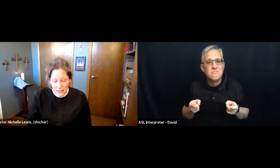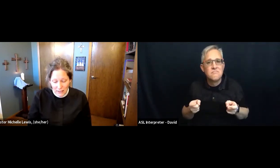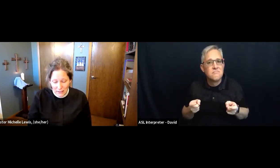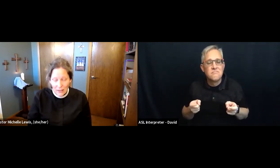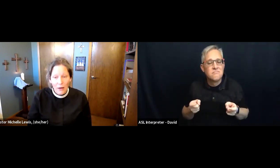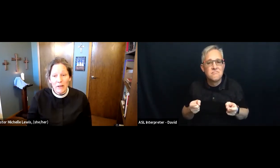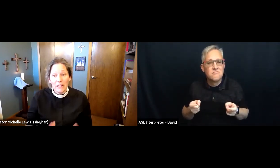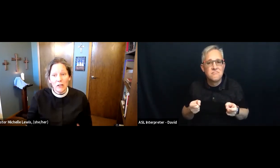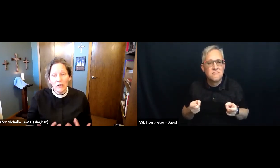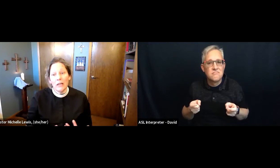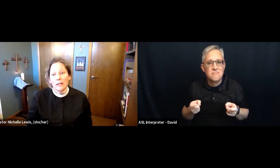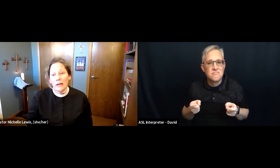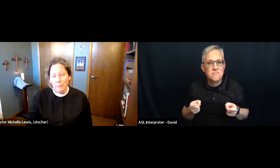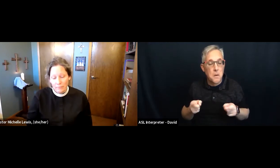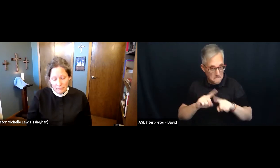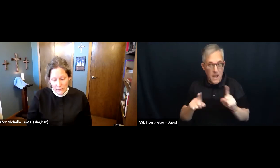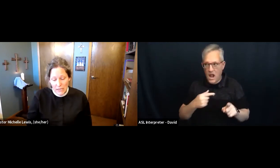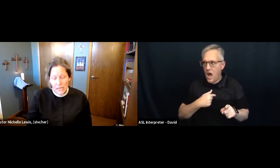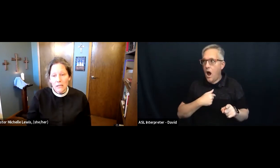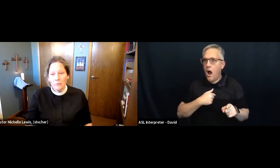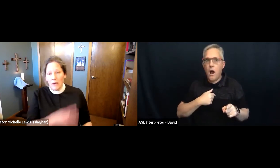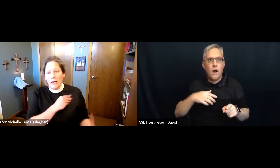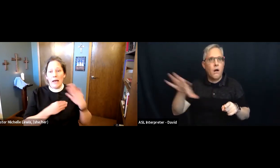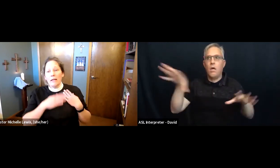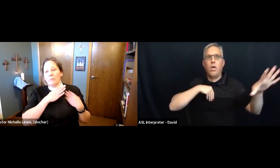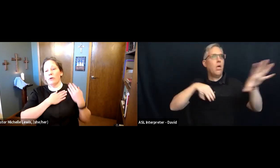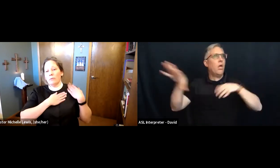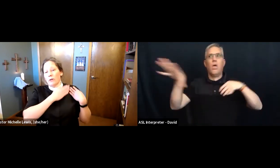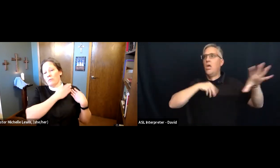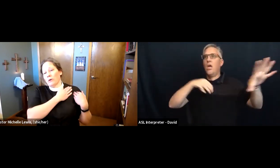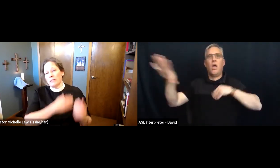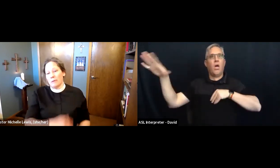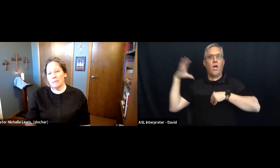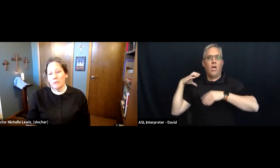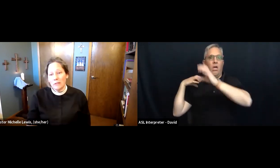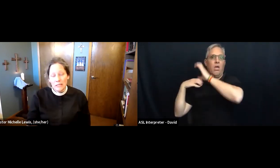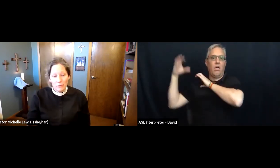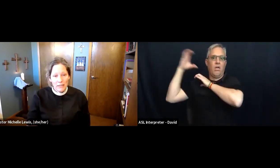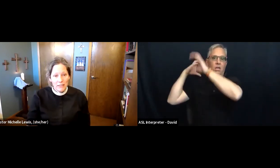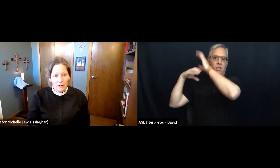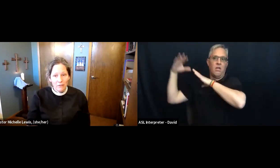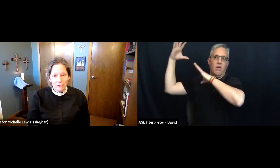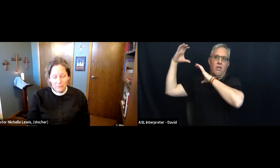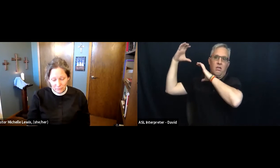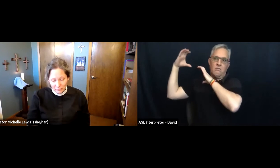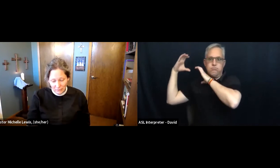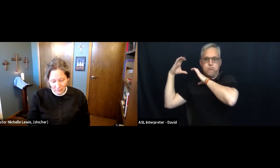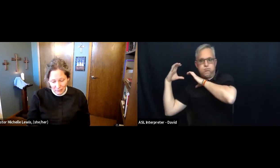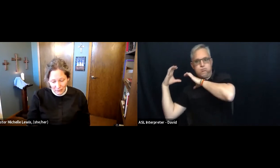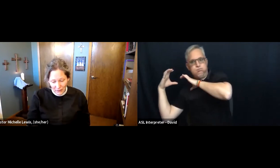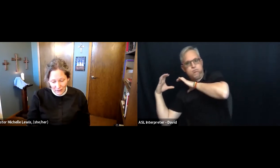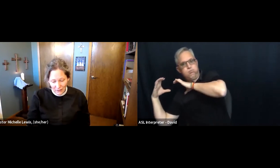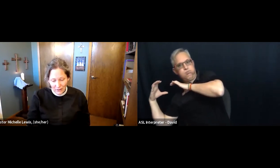And these things, I've been carrying them, taking them on, adding more and more and more responsibility to myself.